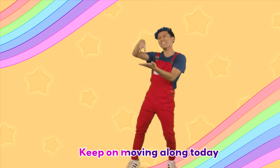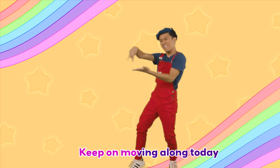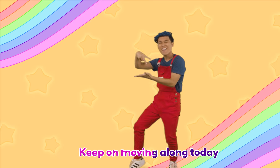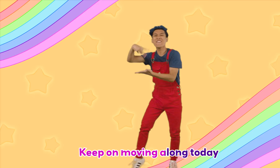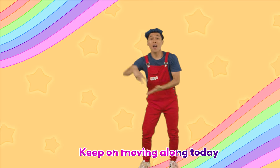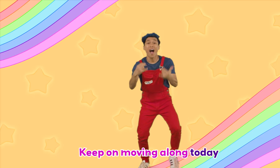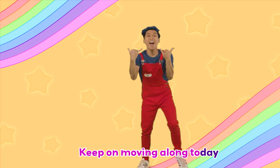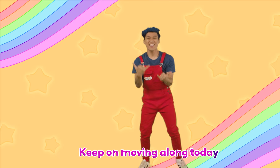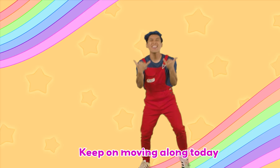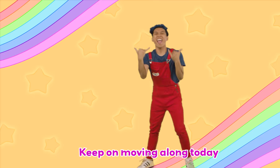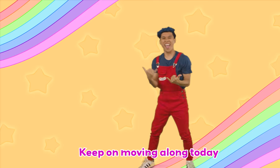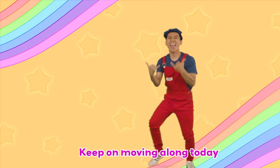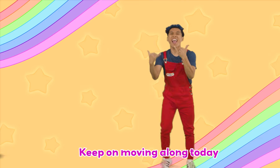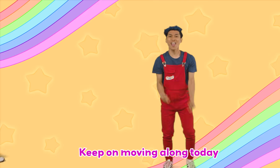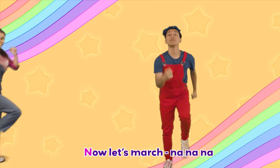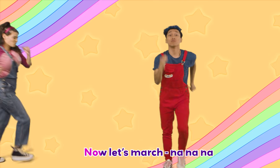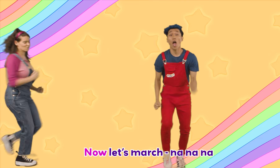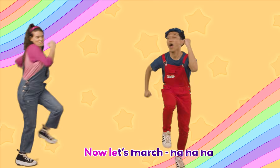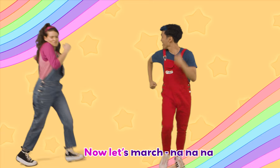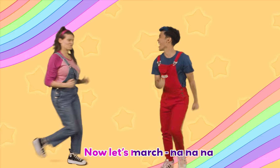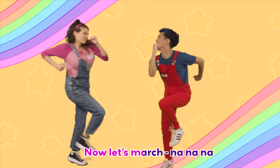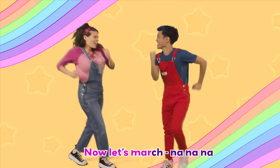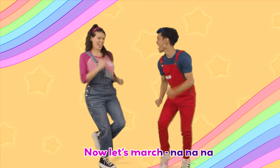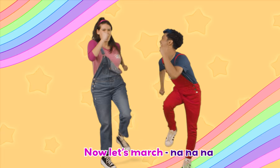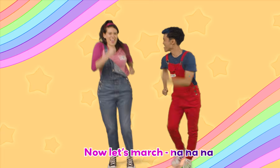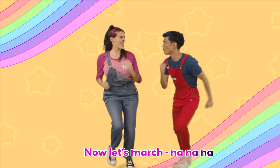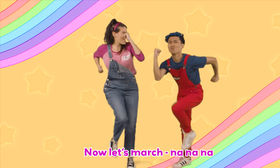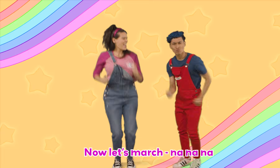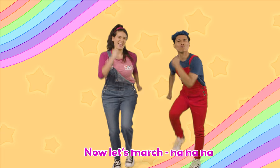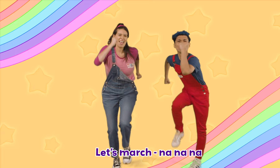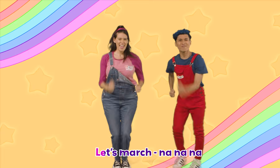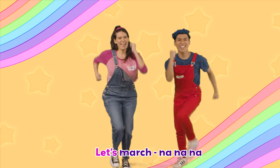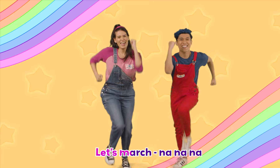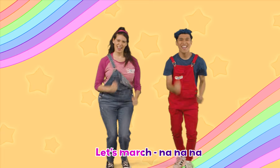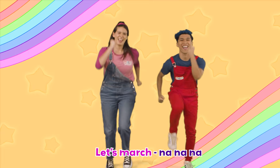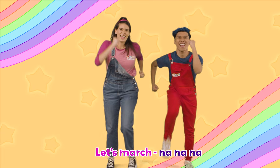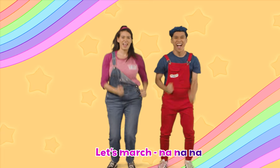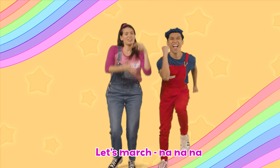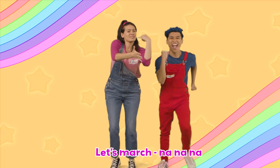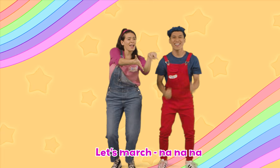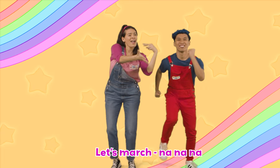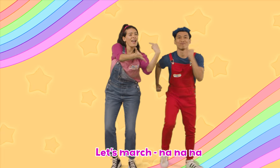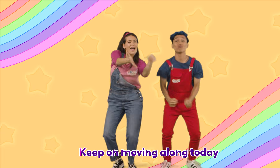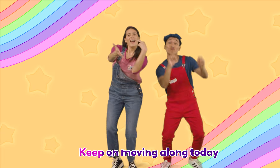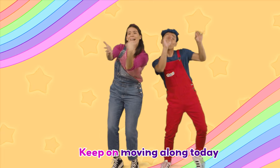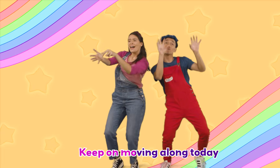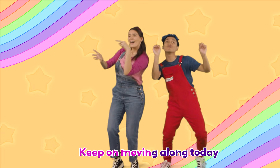moving along today. Now let's march, na na na. Let's march, na na na. Keep on